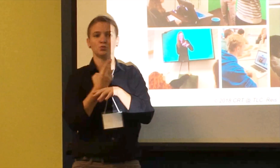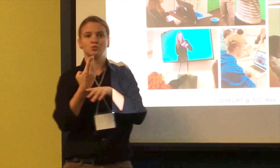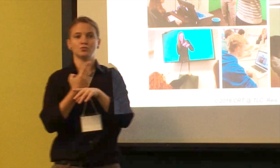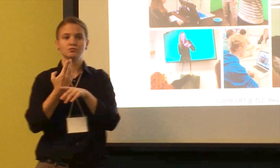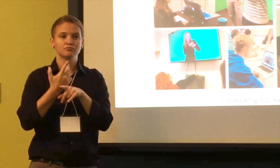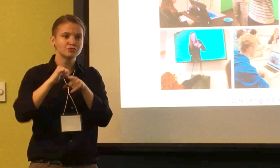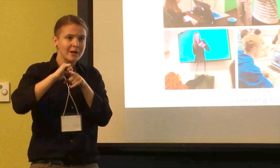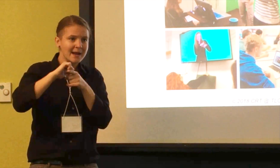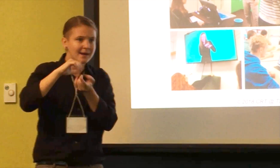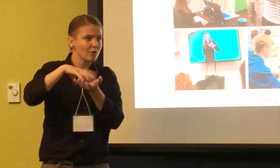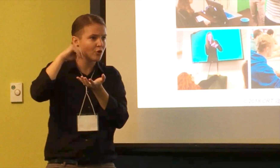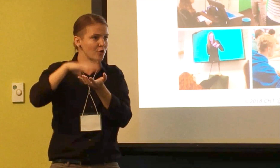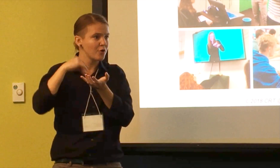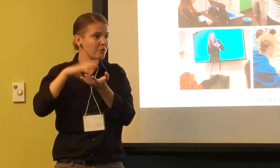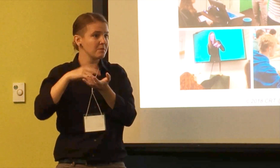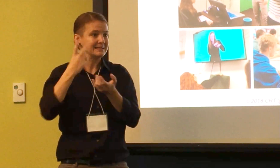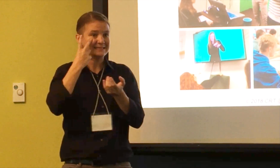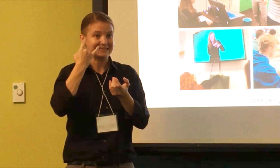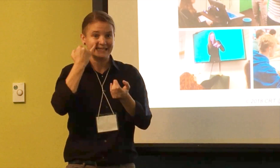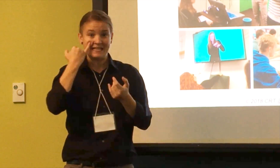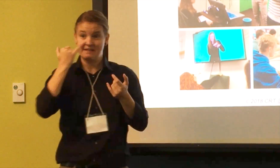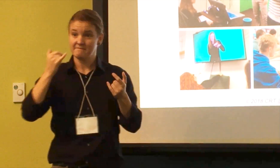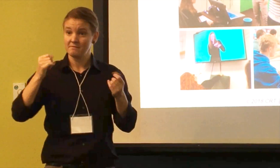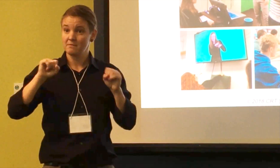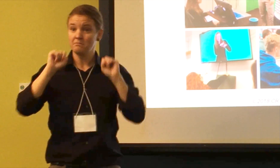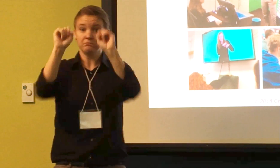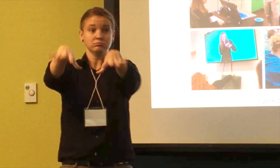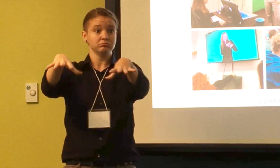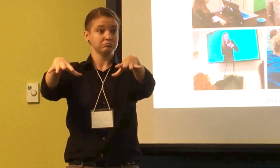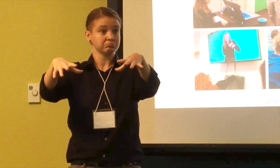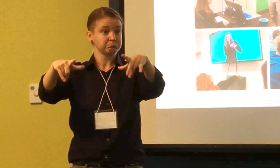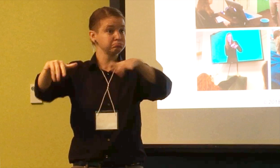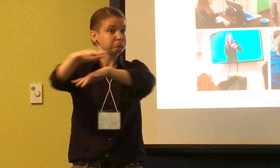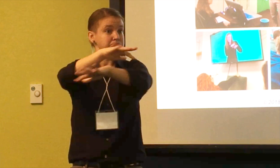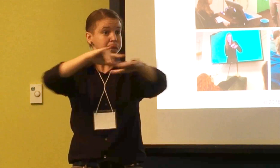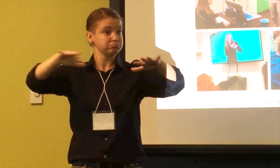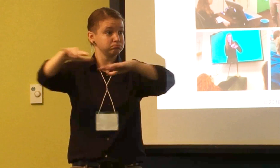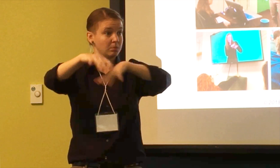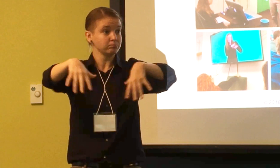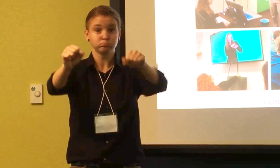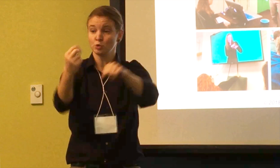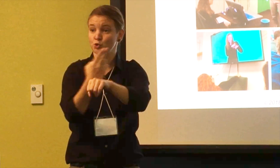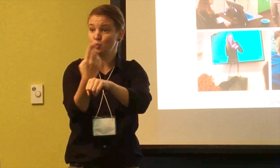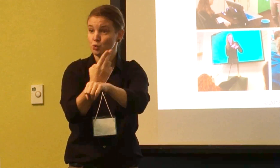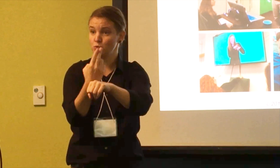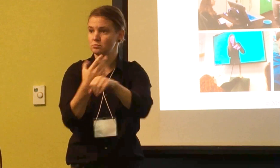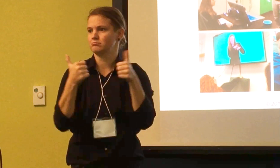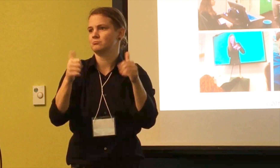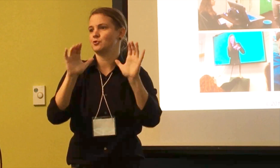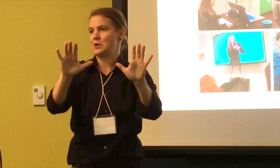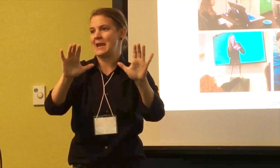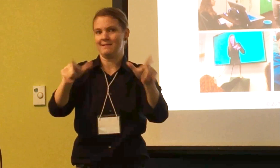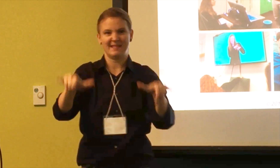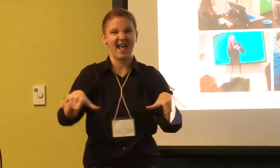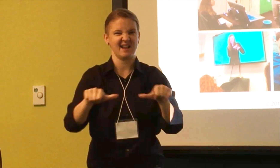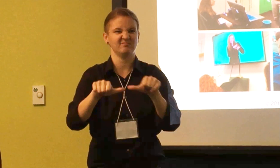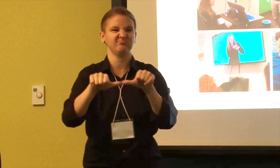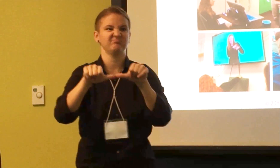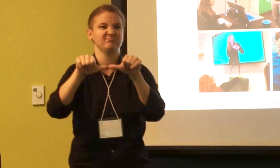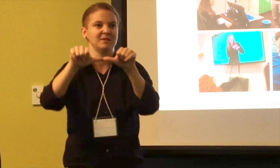it to students, to teachers who work with deaf students who are in training, to interpreters. And through